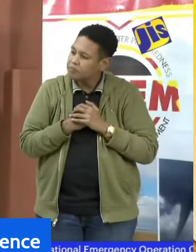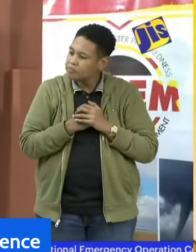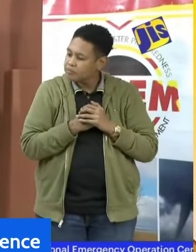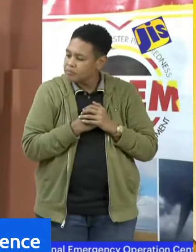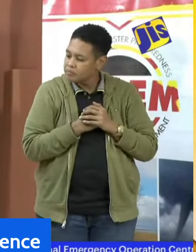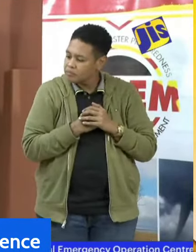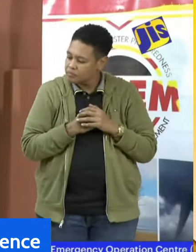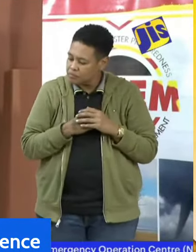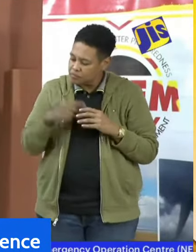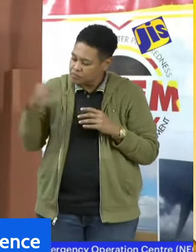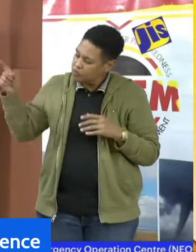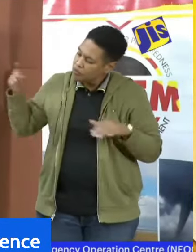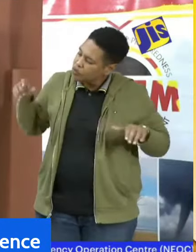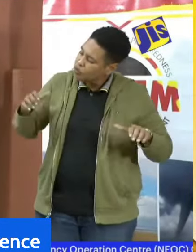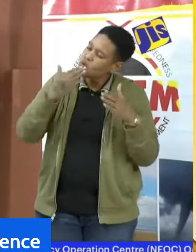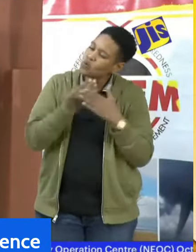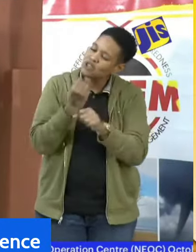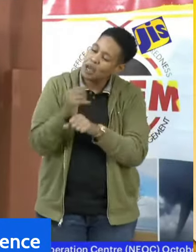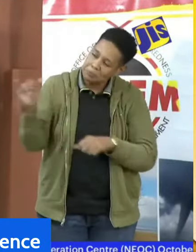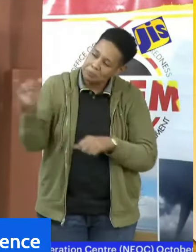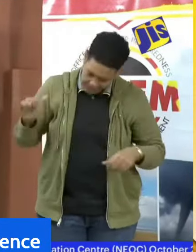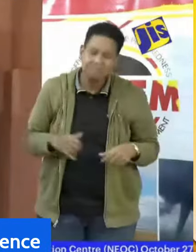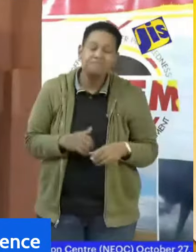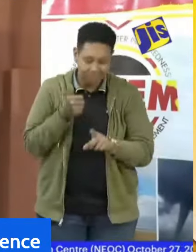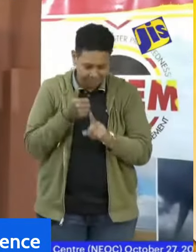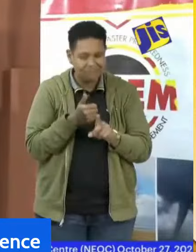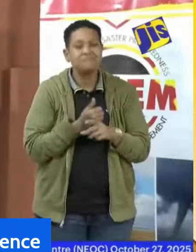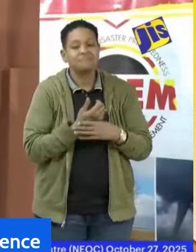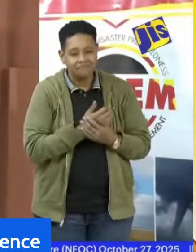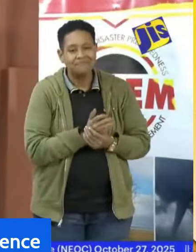You have been doing a good job yourself.